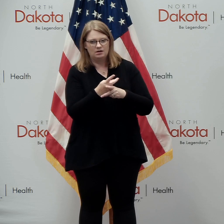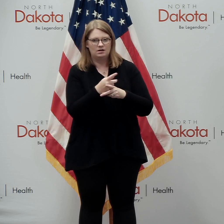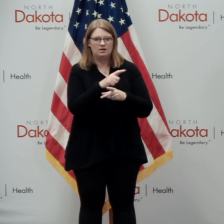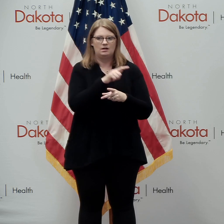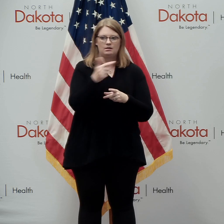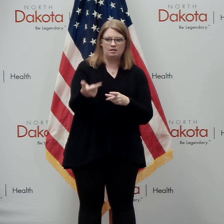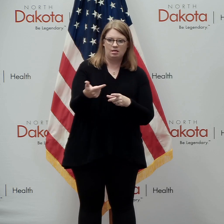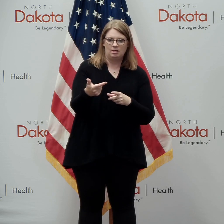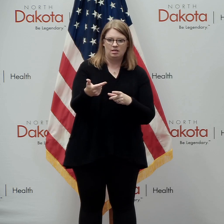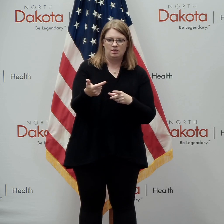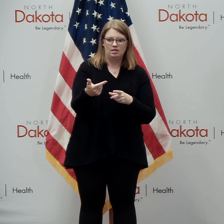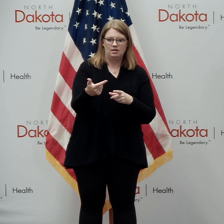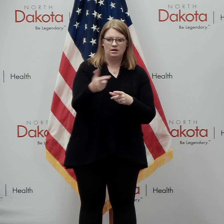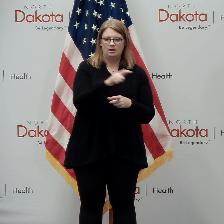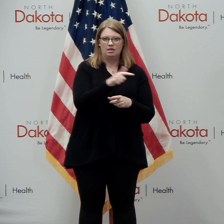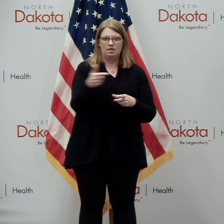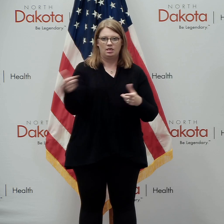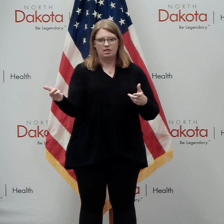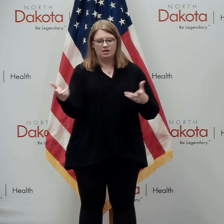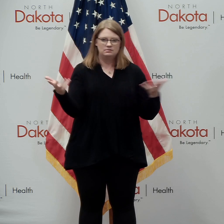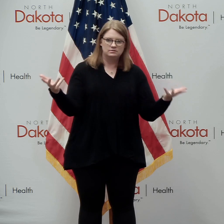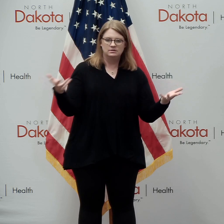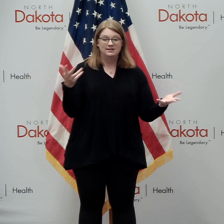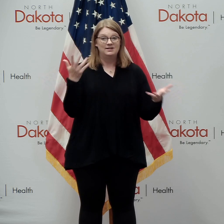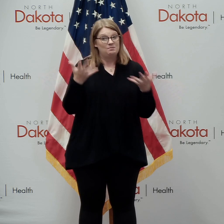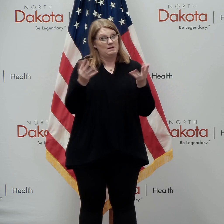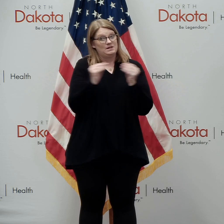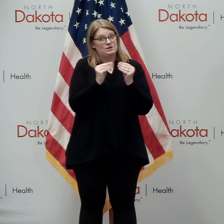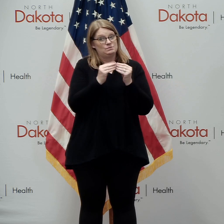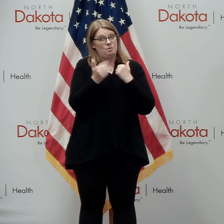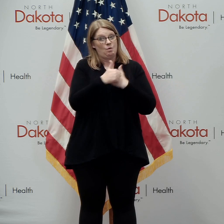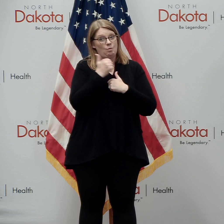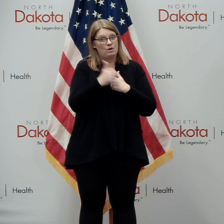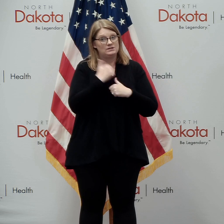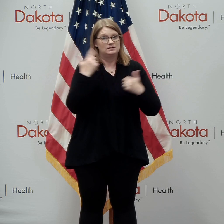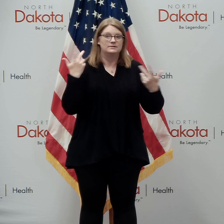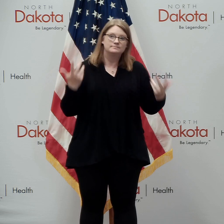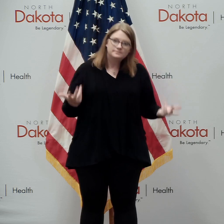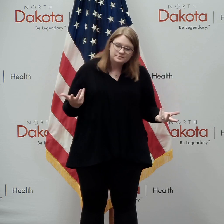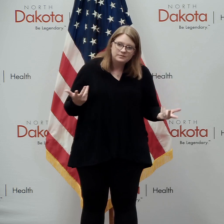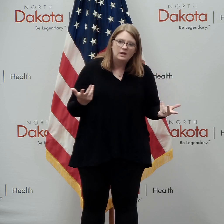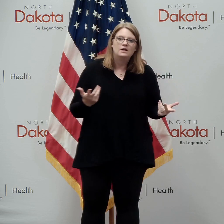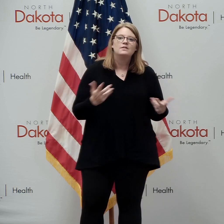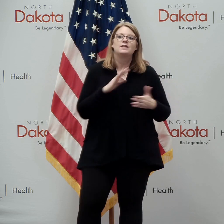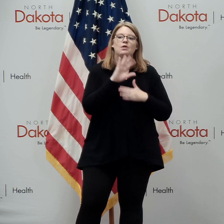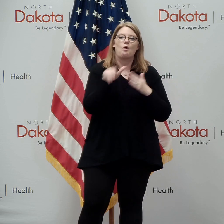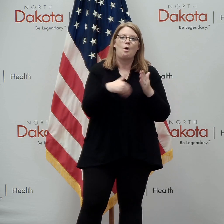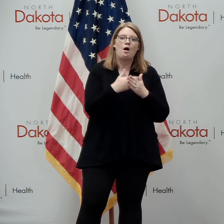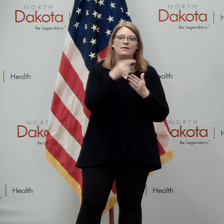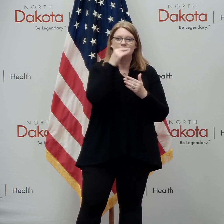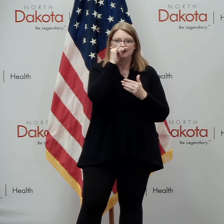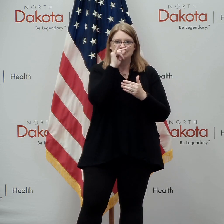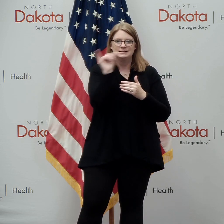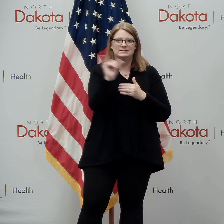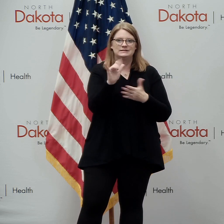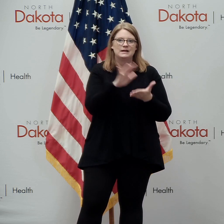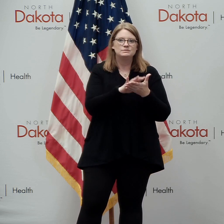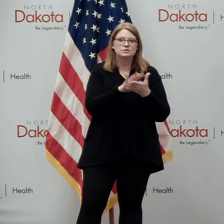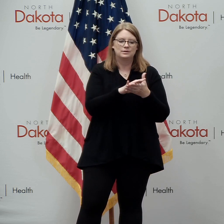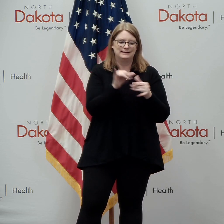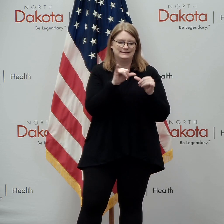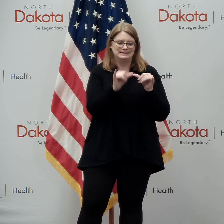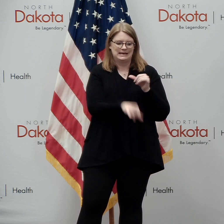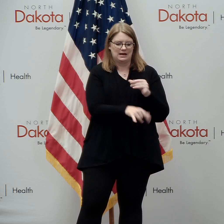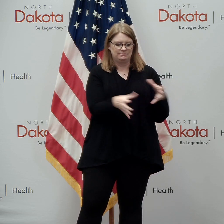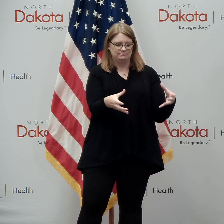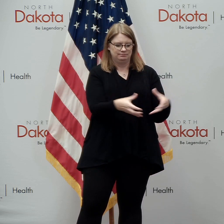are changing, that may be creating more risk than the risk of density of having all the kids in the same school and staying within their cohorts. And